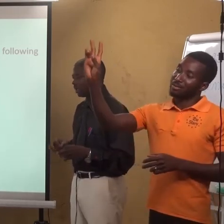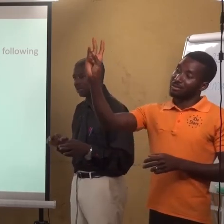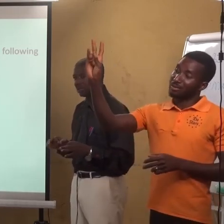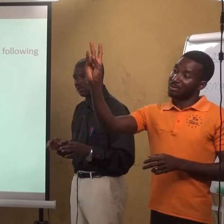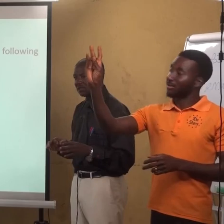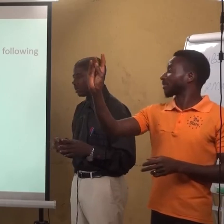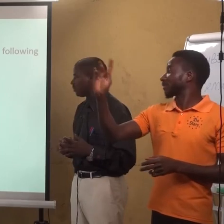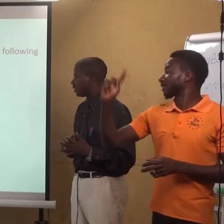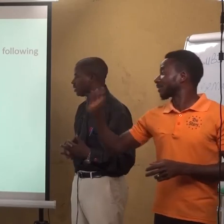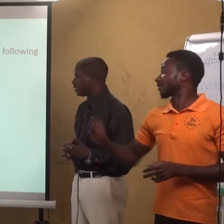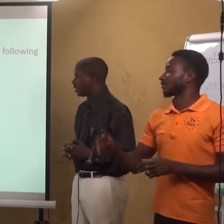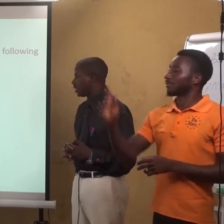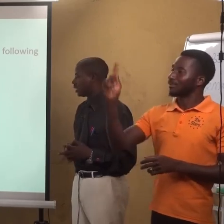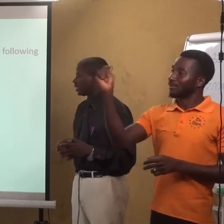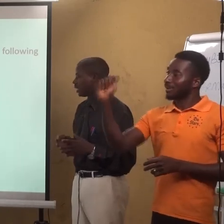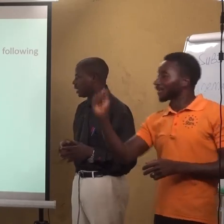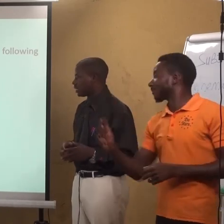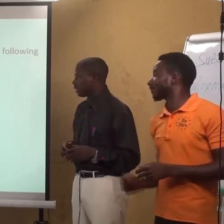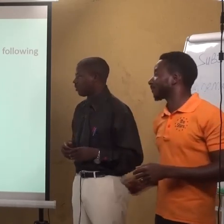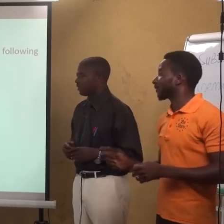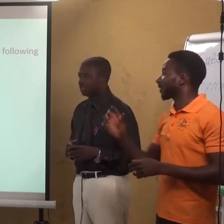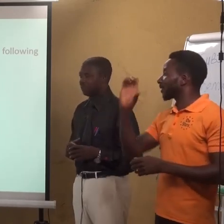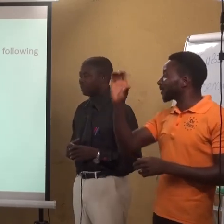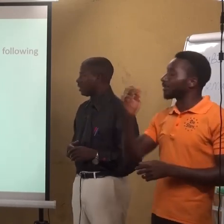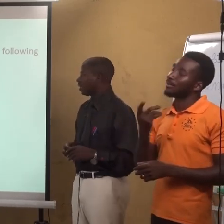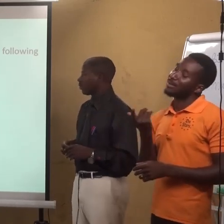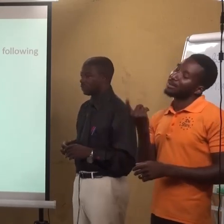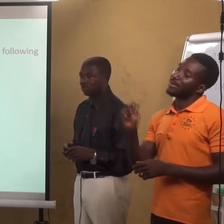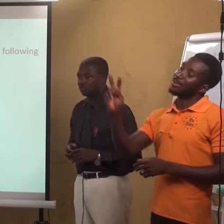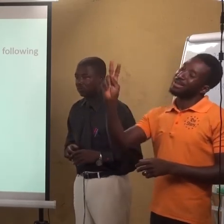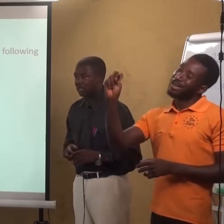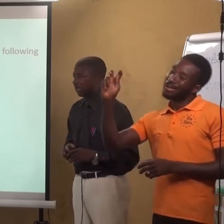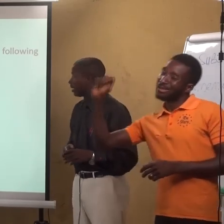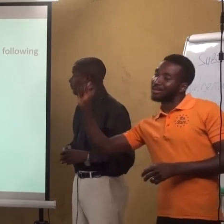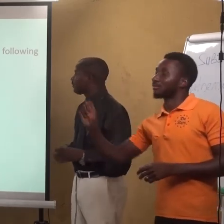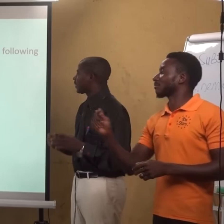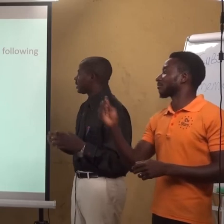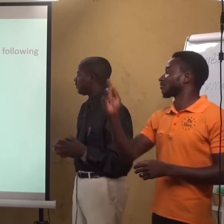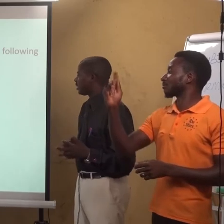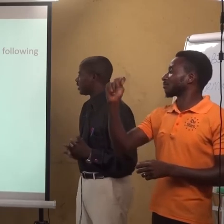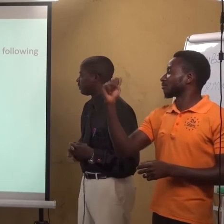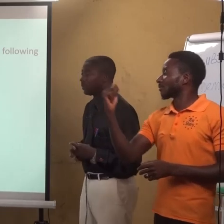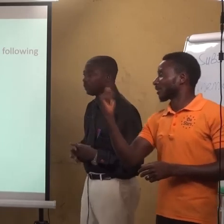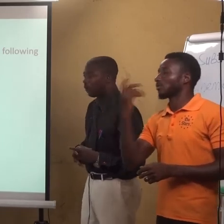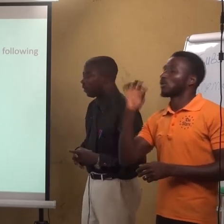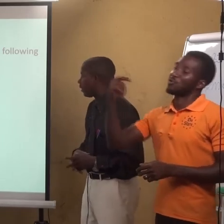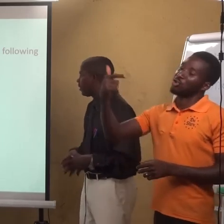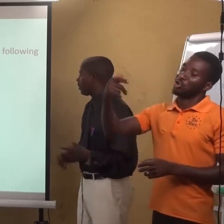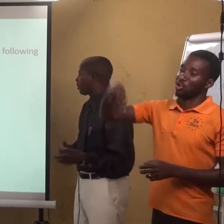B, the 7th term, C, the n term of the GP. Question 2 again, given the